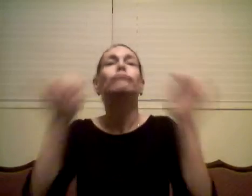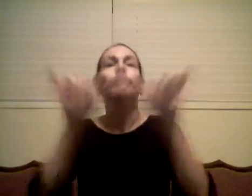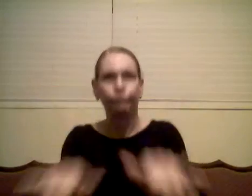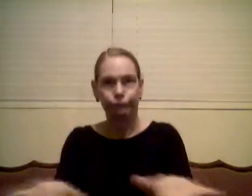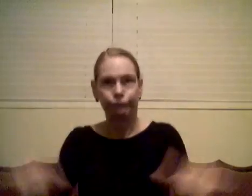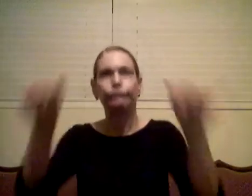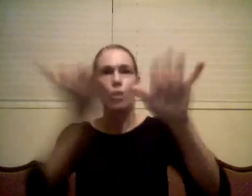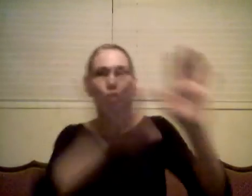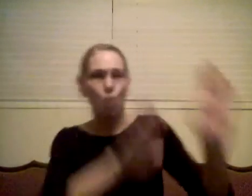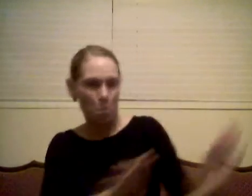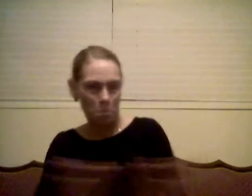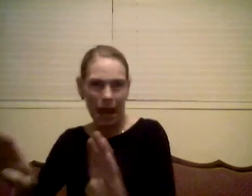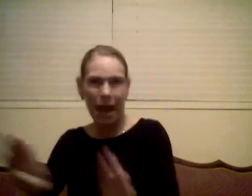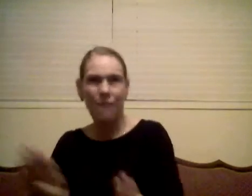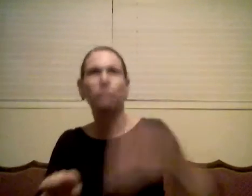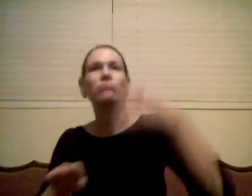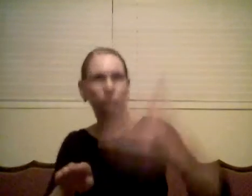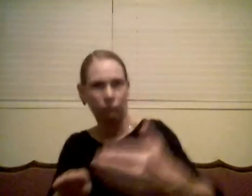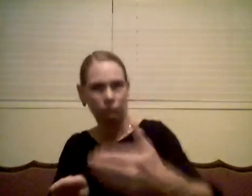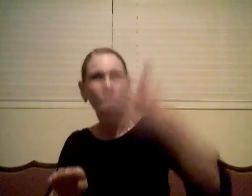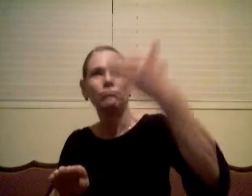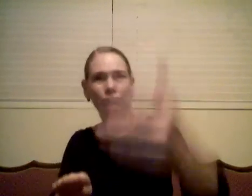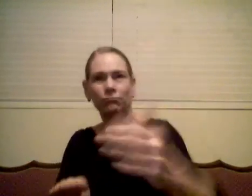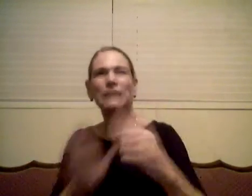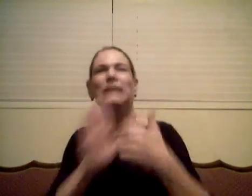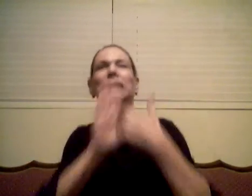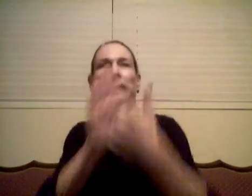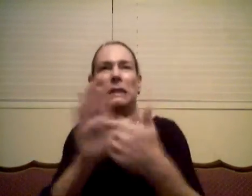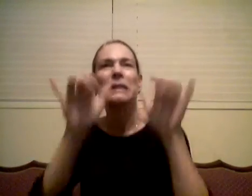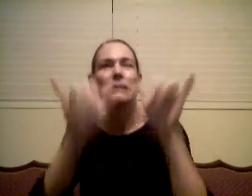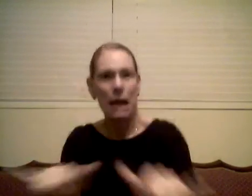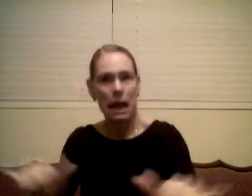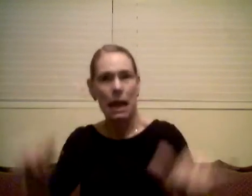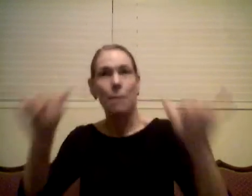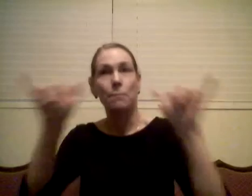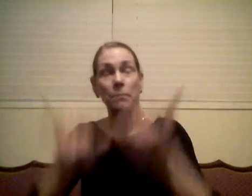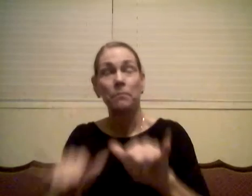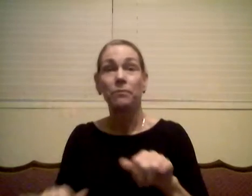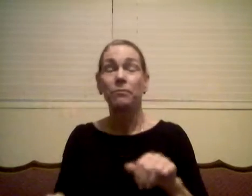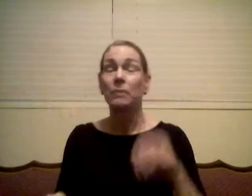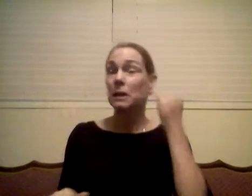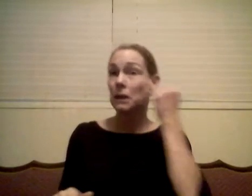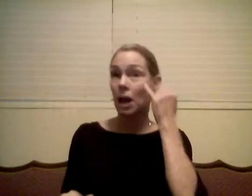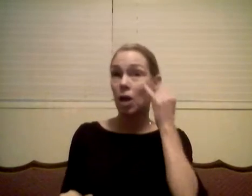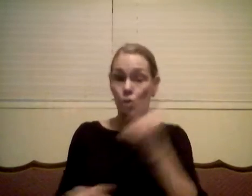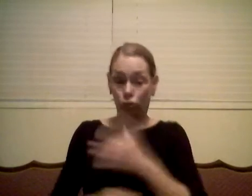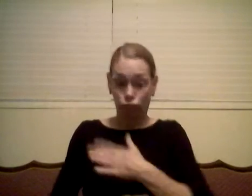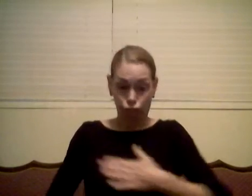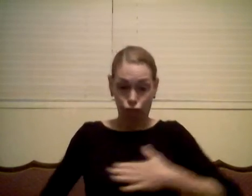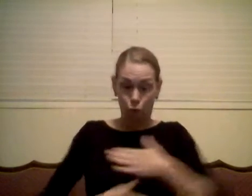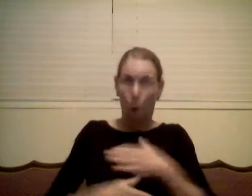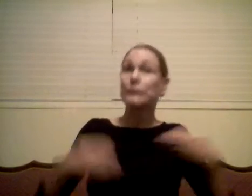who have been in sales, if you were in sales and you like sales and you were able to articulate that well, you'll probably